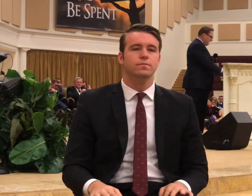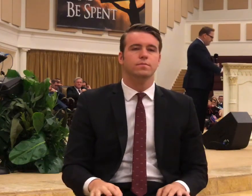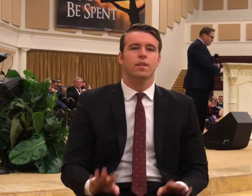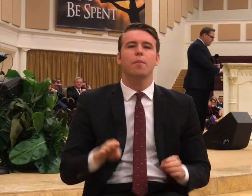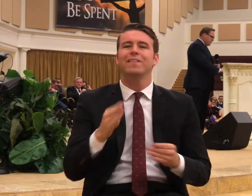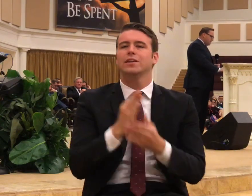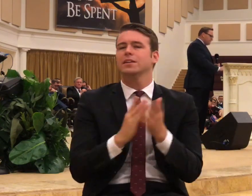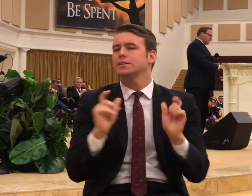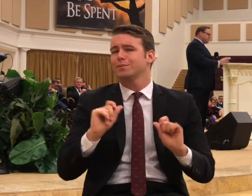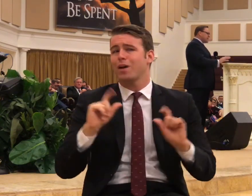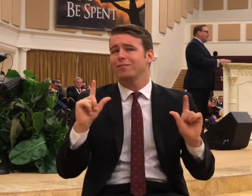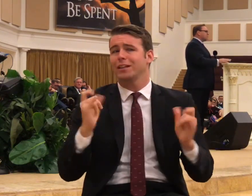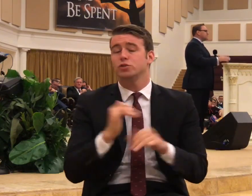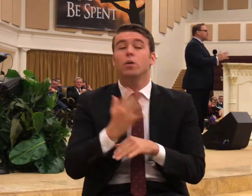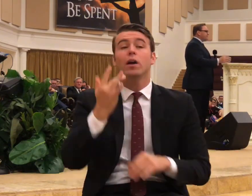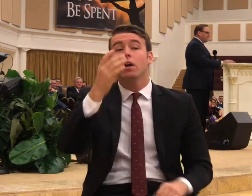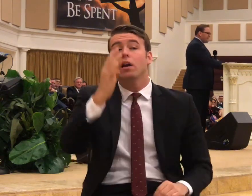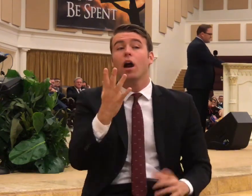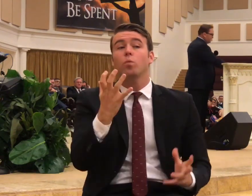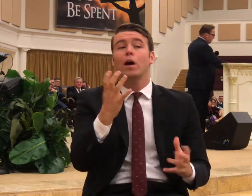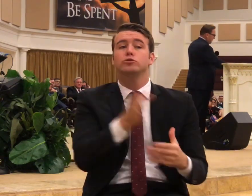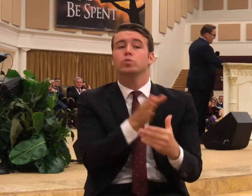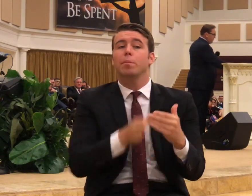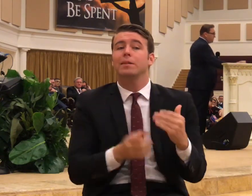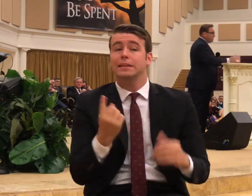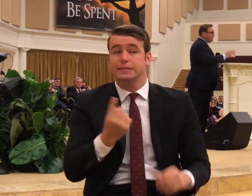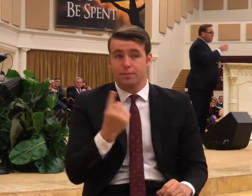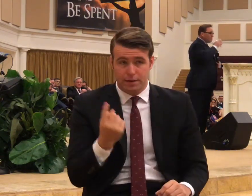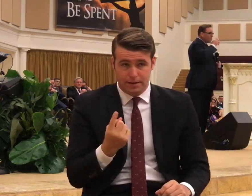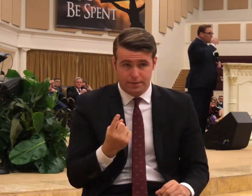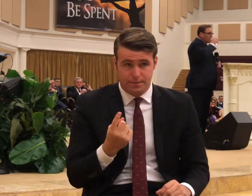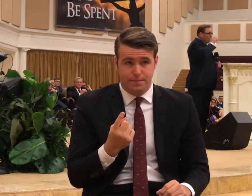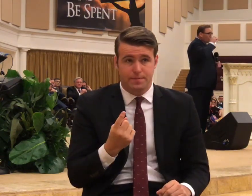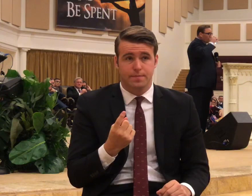revelation tonight, because God wants to complete something in you.